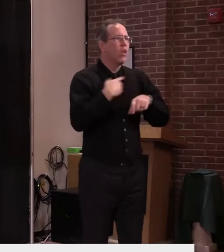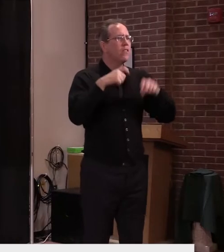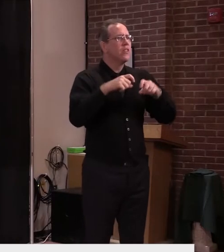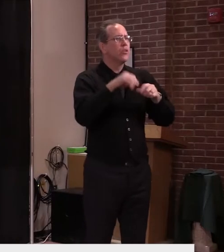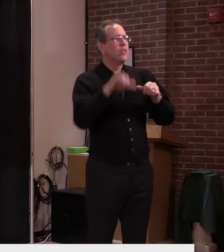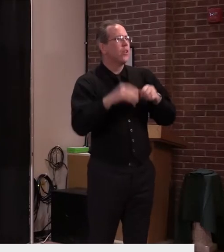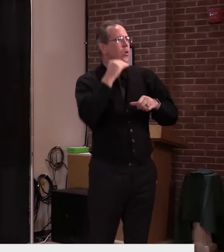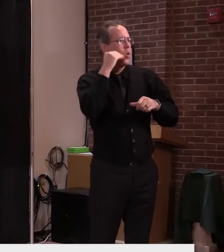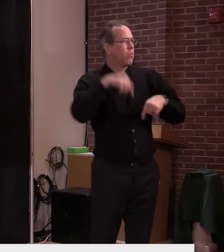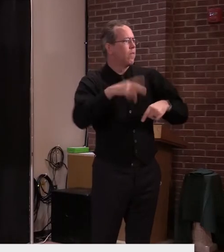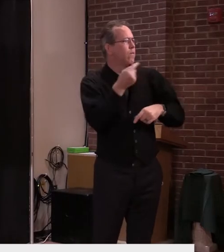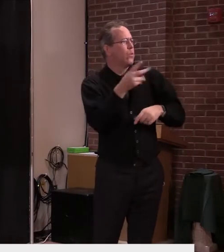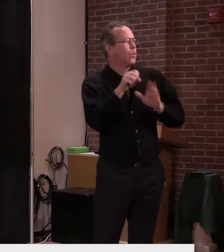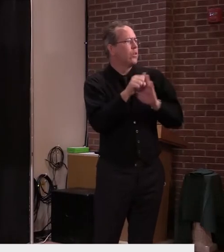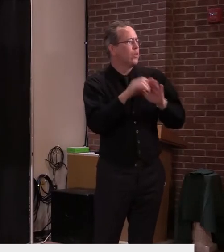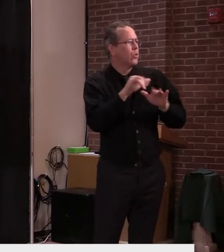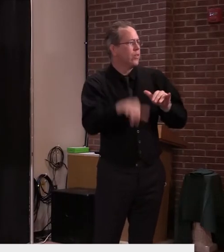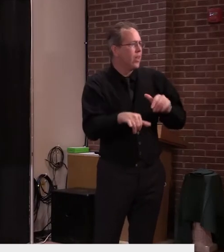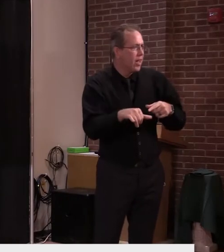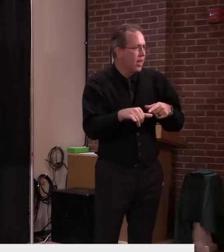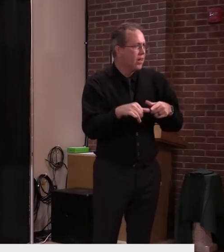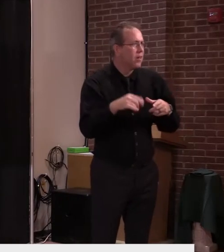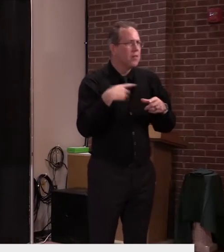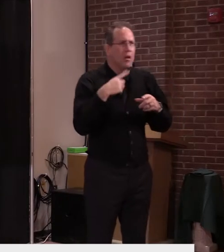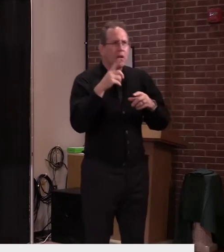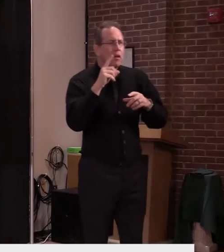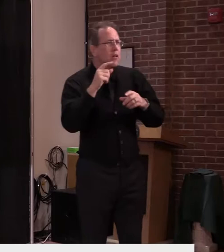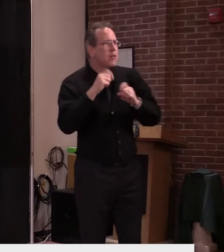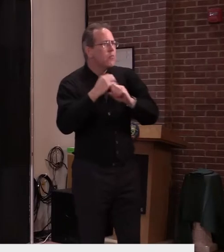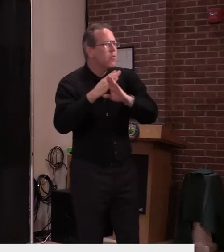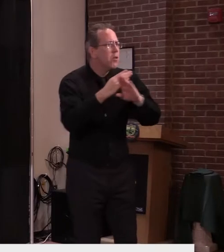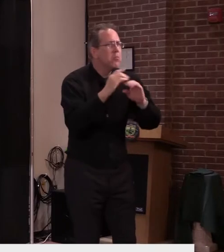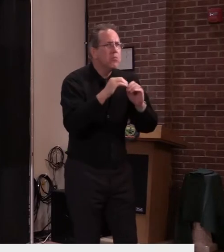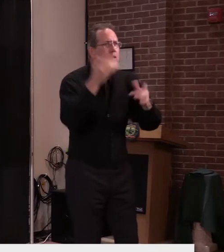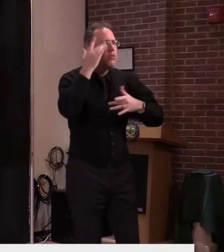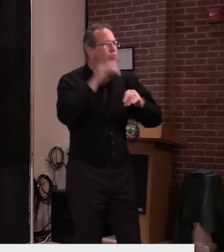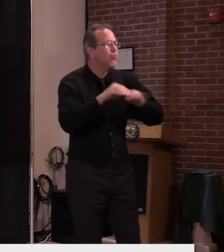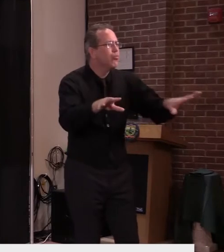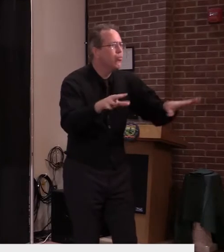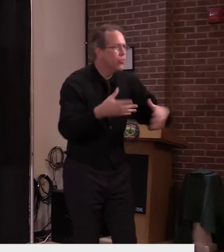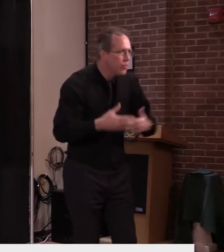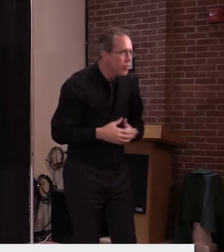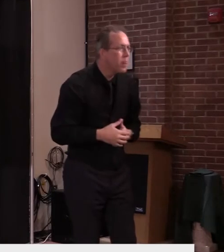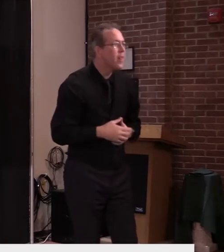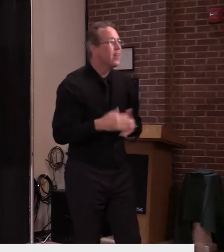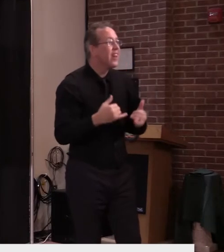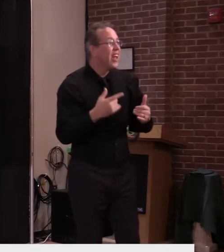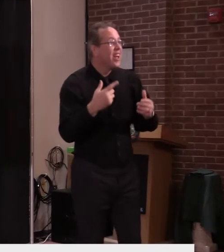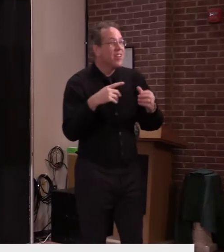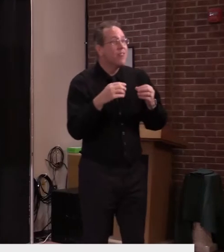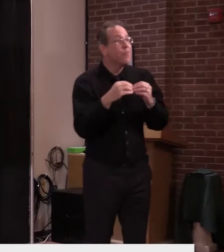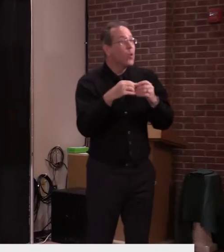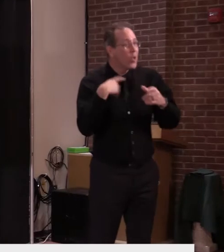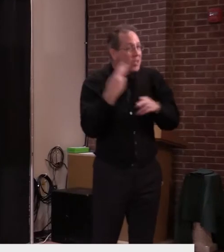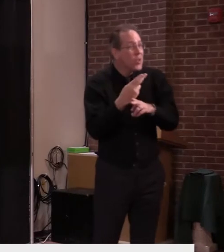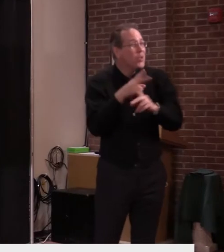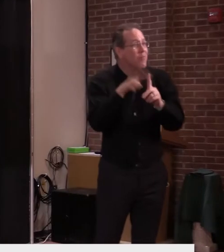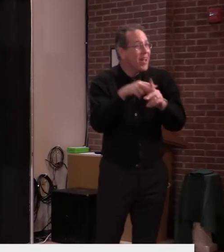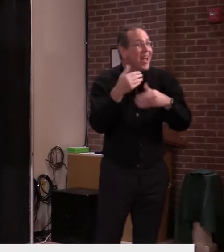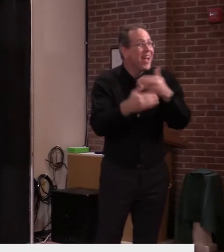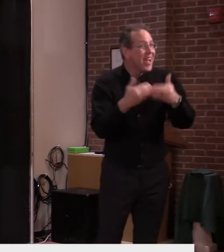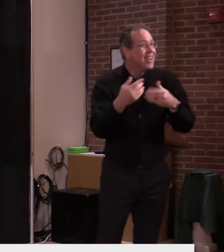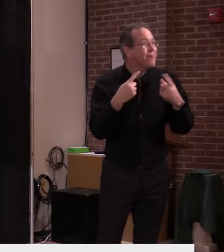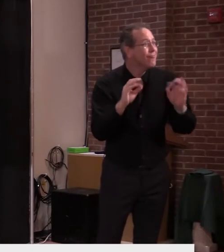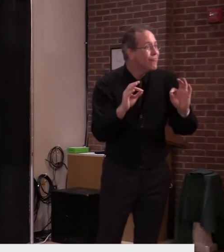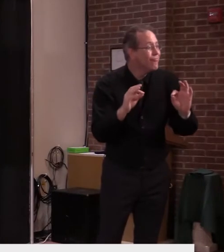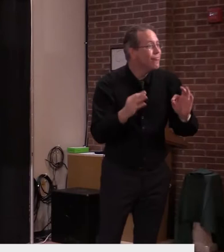virus, but also allowing a larger number of students to stay in school. But when we opened schools after the holiday, unfortunately, at the